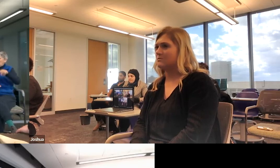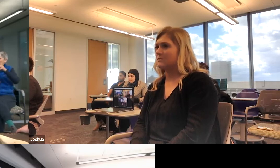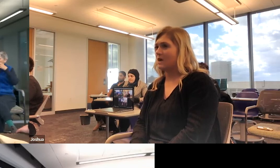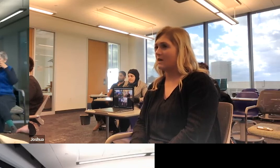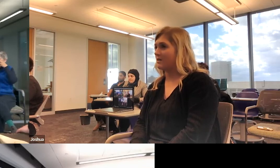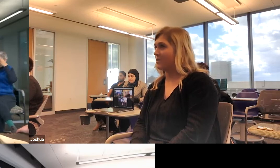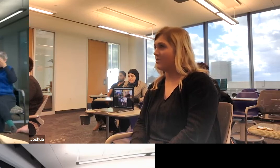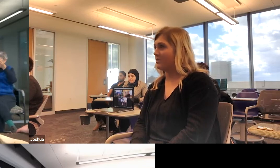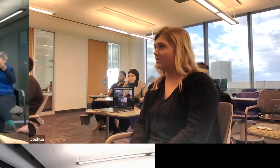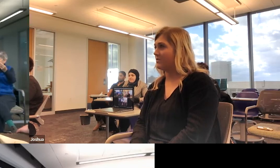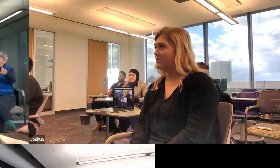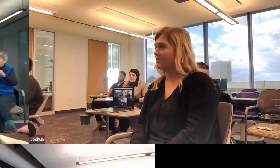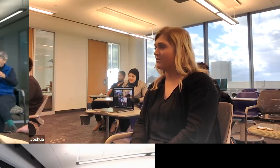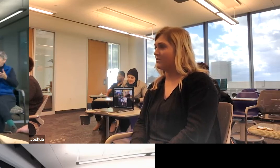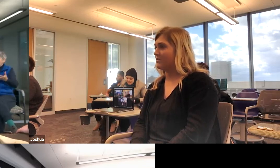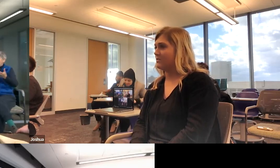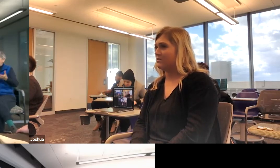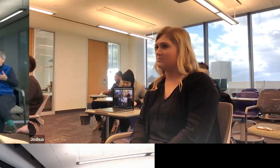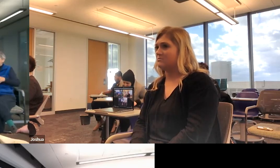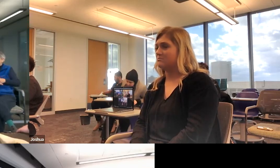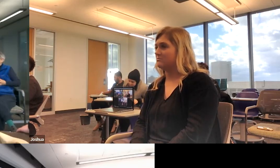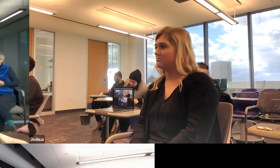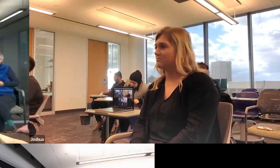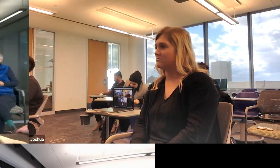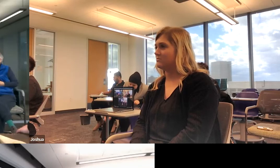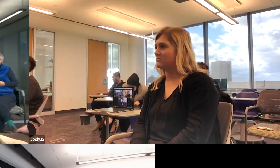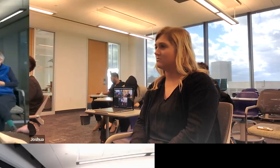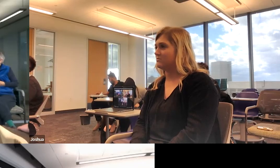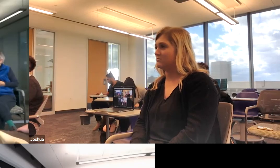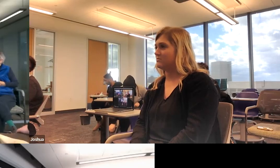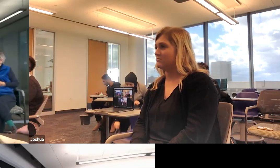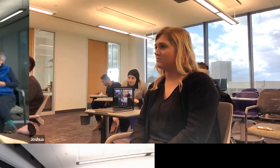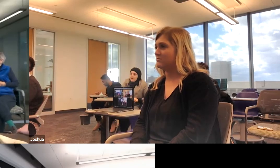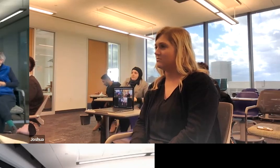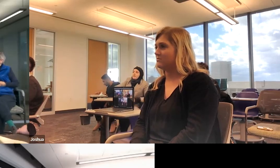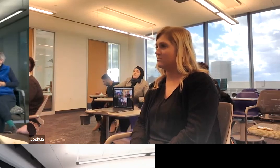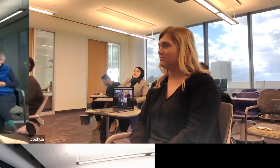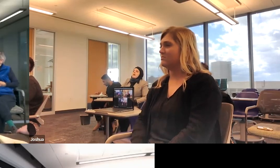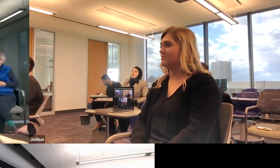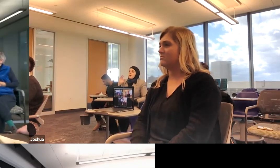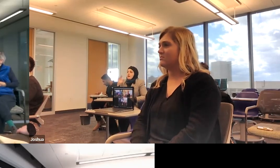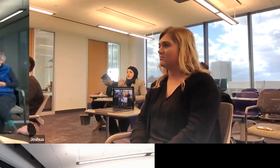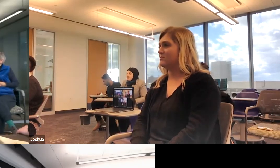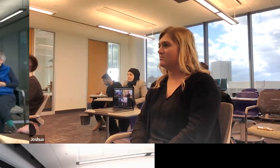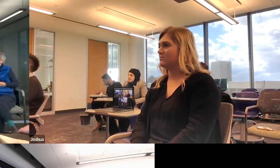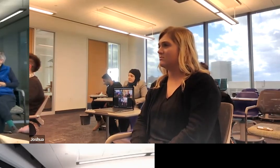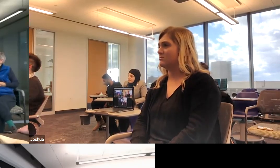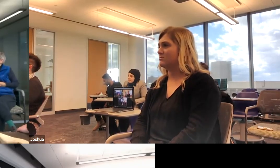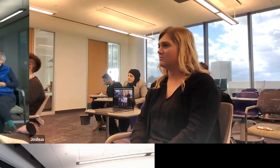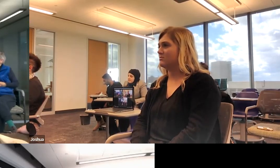it's a I think tremendous both. waste of resources. And yeah, I'm not sure about that. And I think